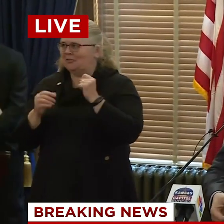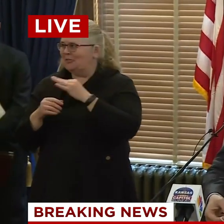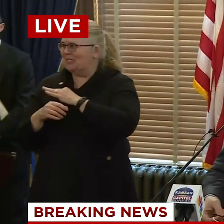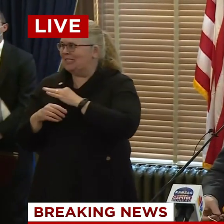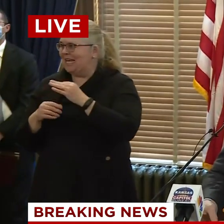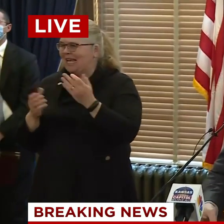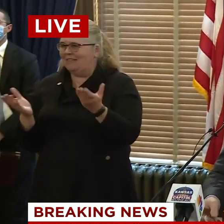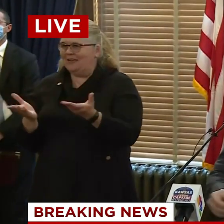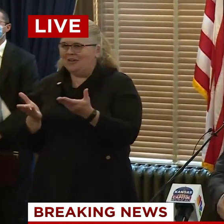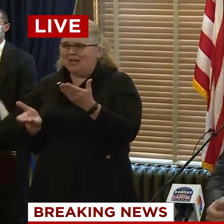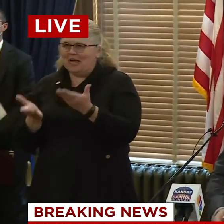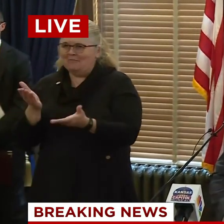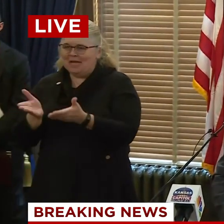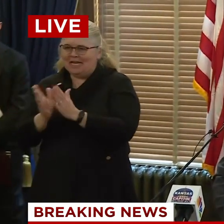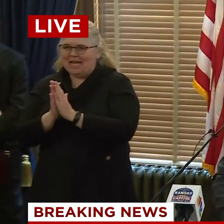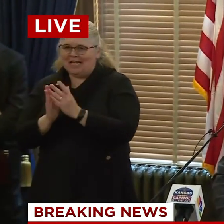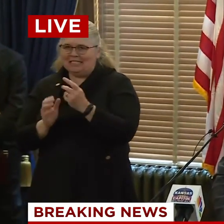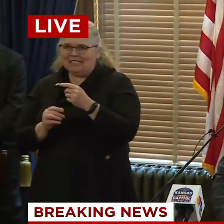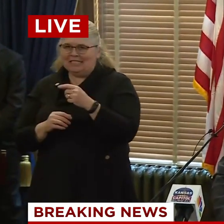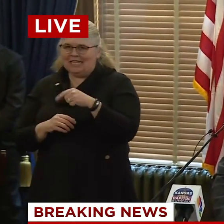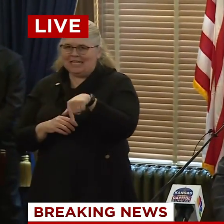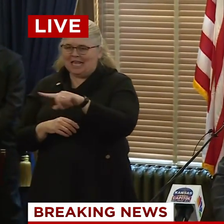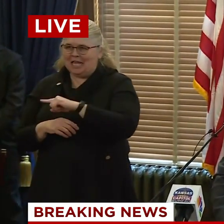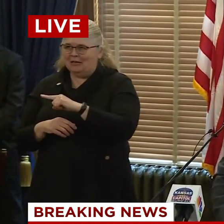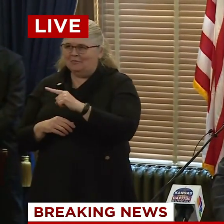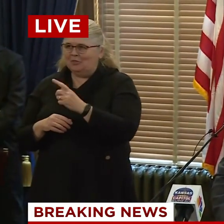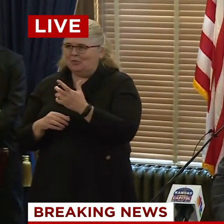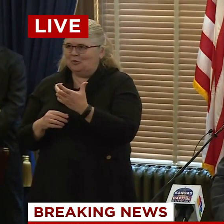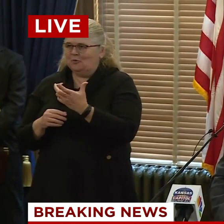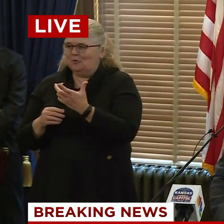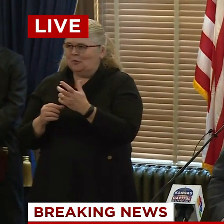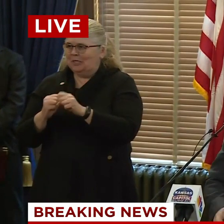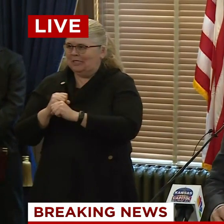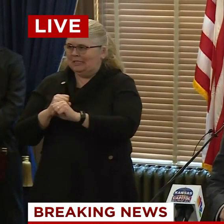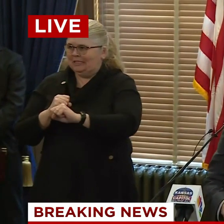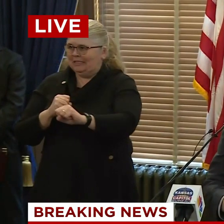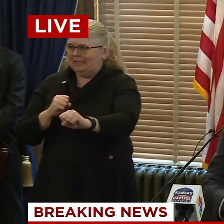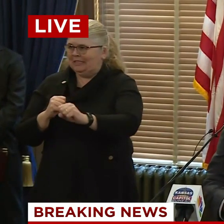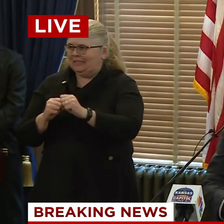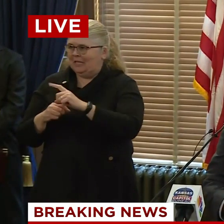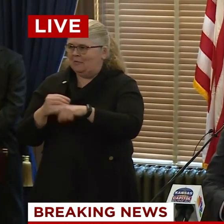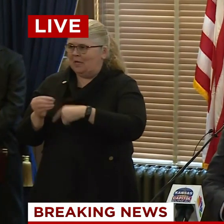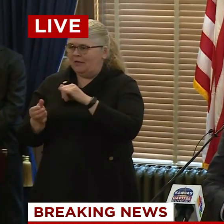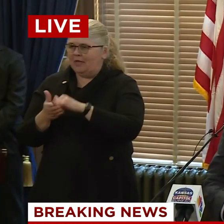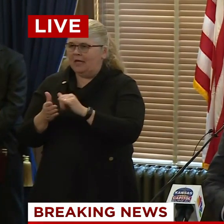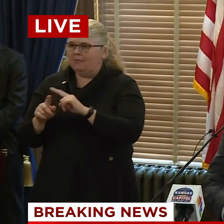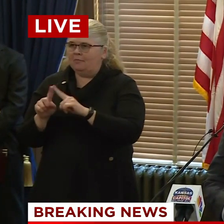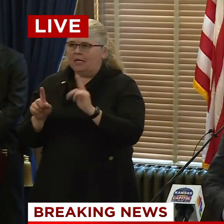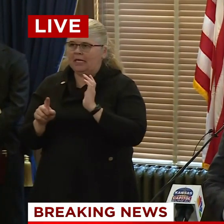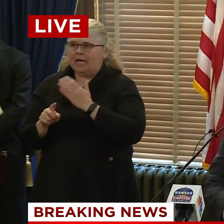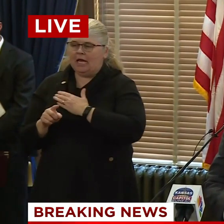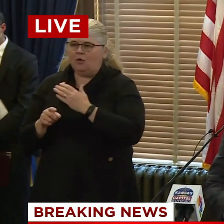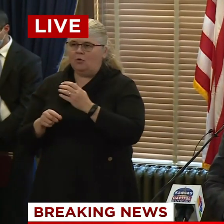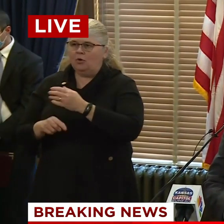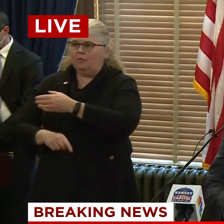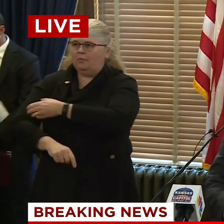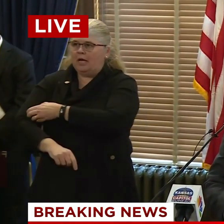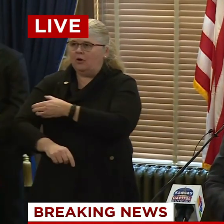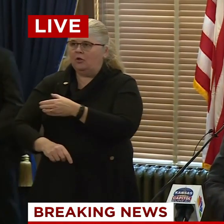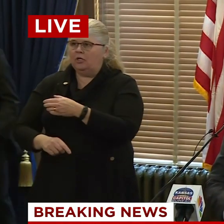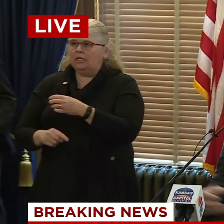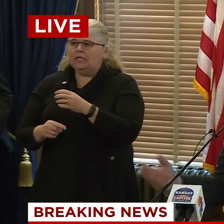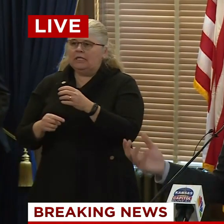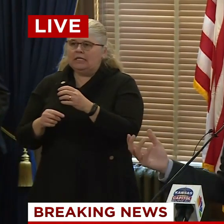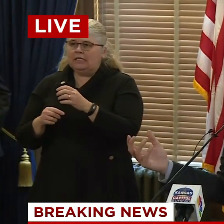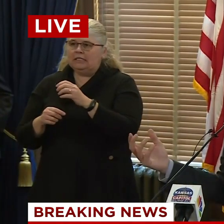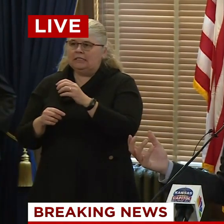and I may ask them to elaborate on this if they have some elaboration. But Our power is coordinated through the Southwest Power